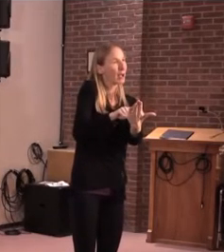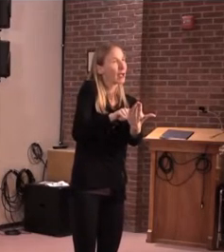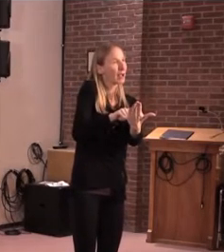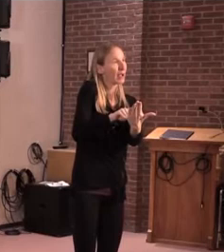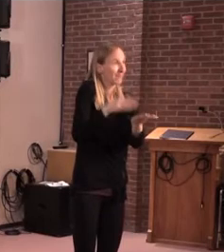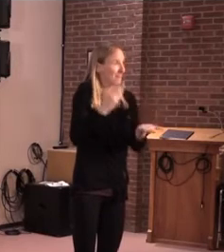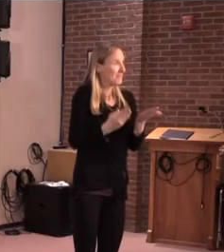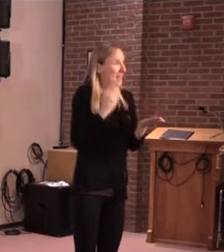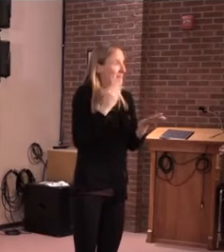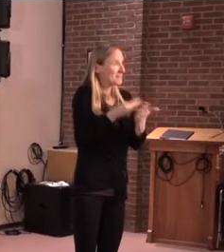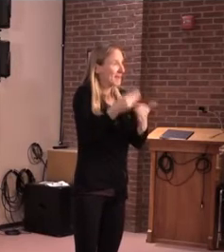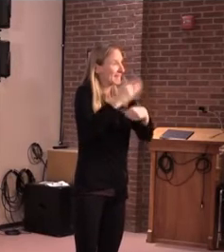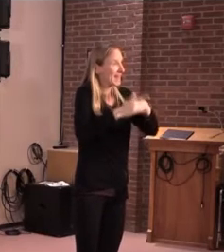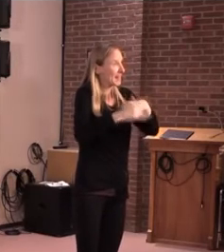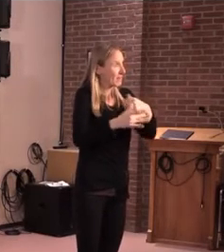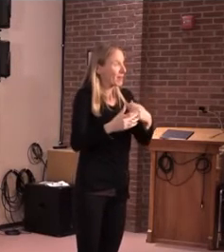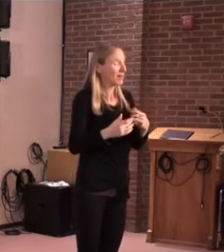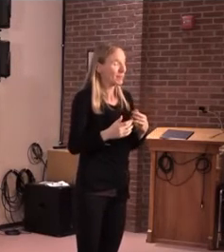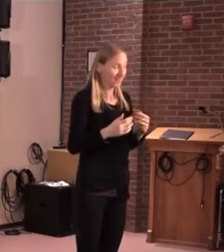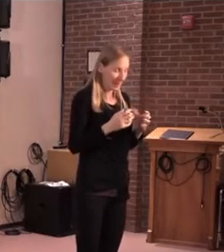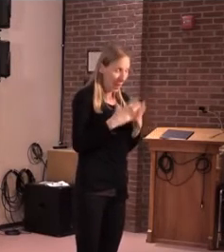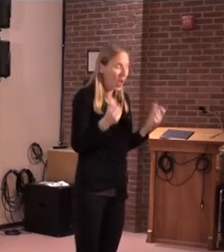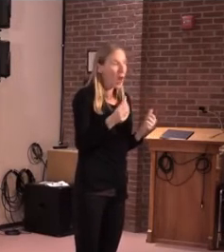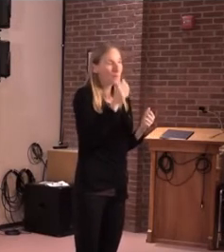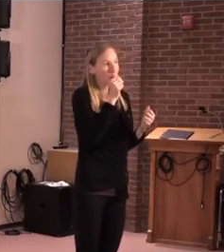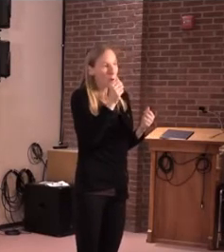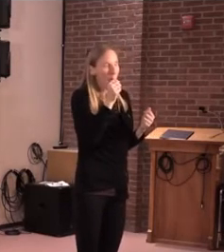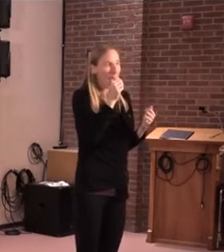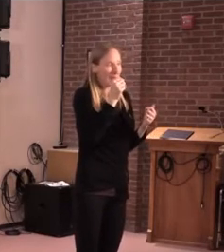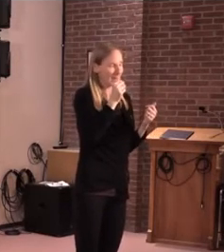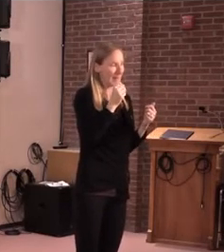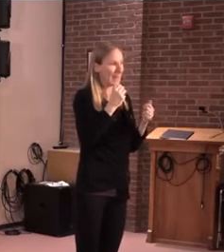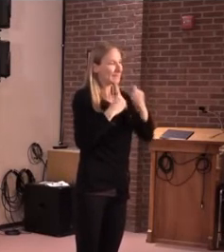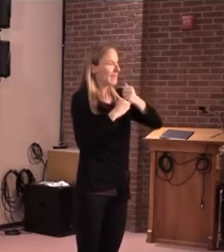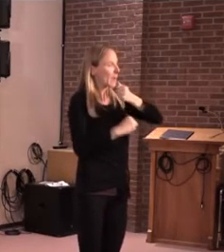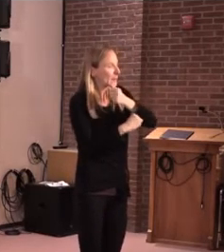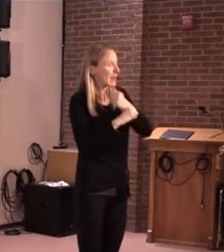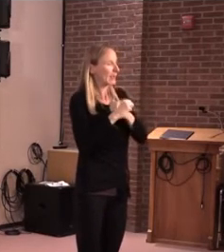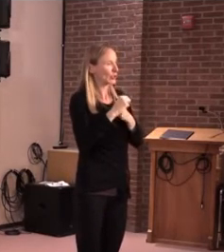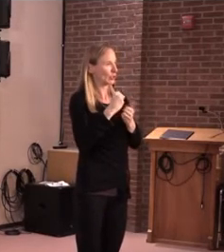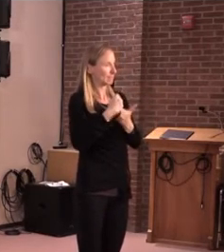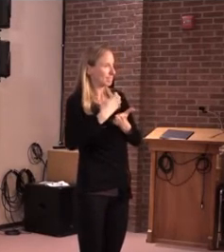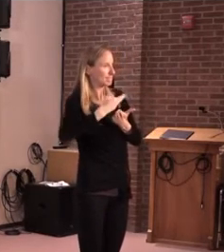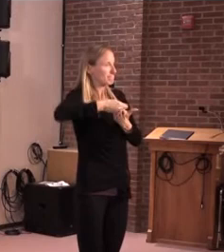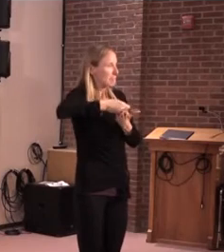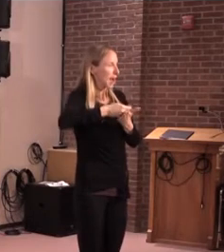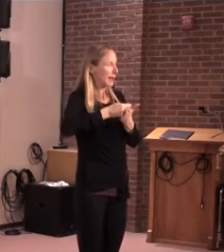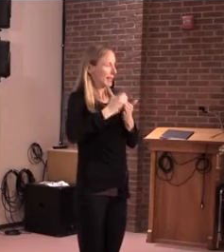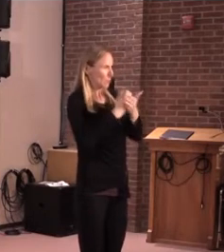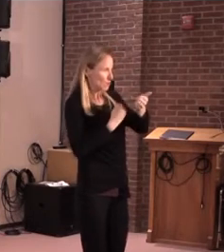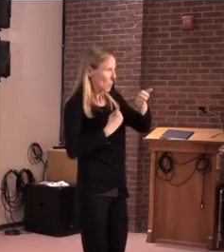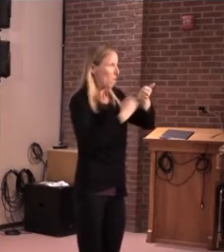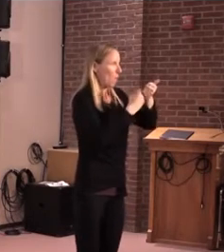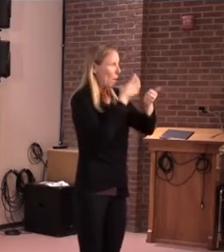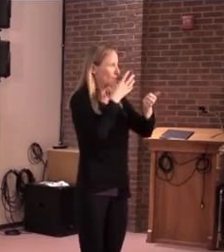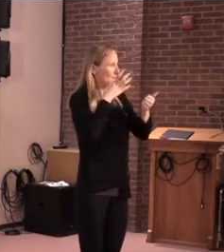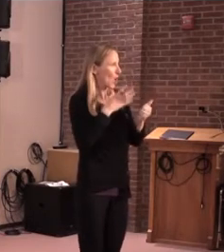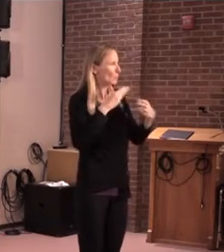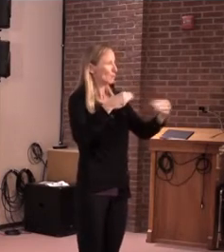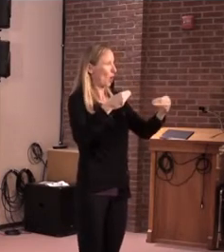I know there's a lot of private entrepreneurship going on. A lot of foundations are trying to support farmers markets as